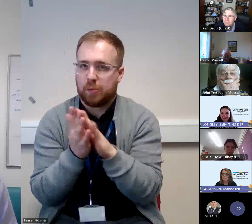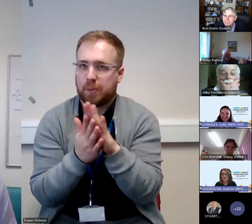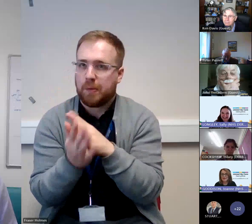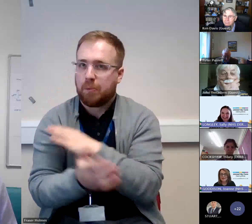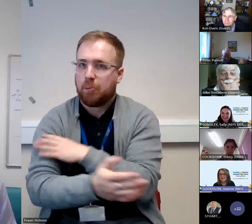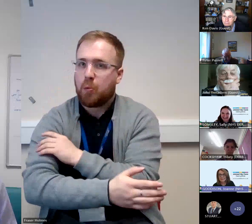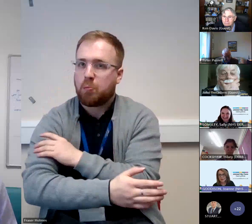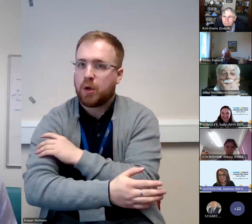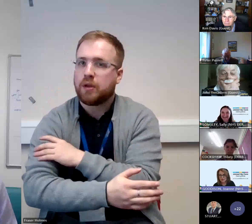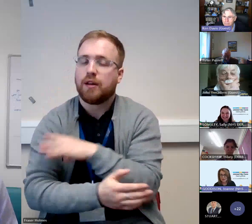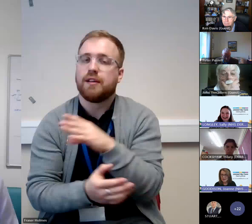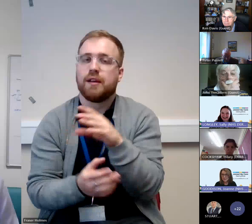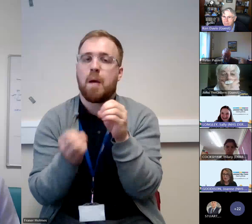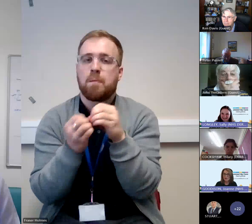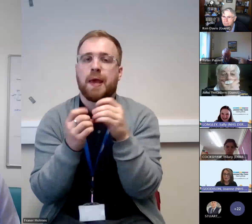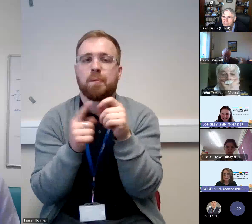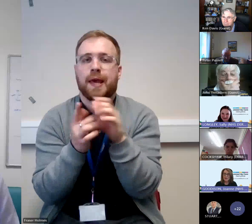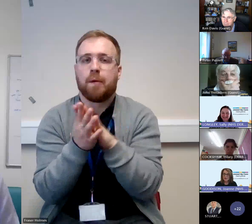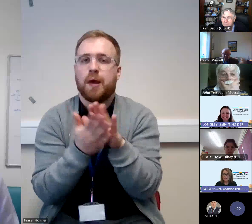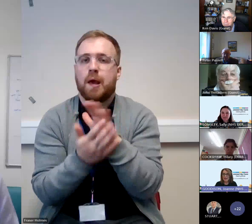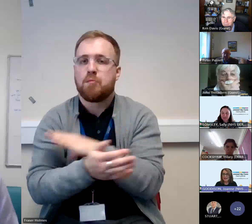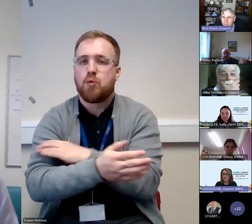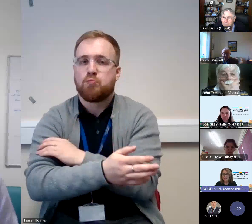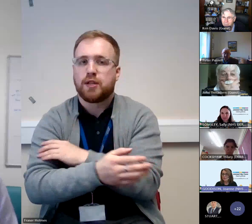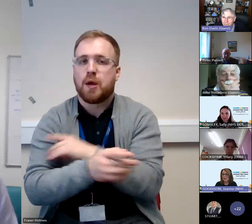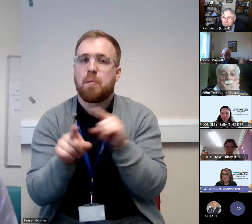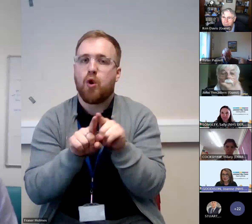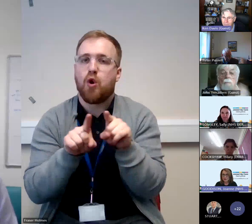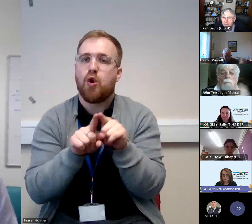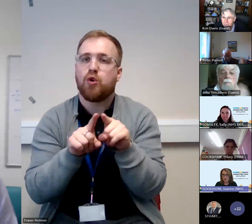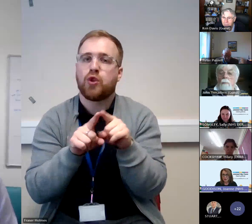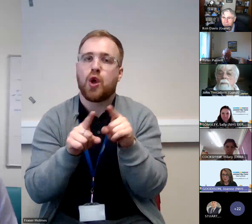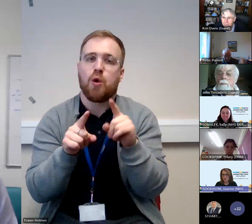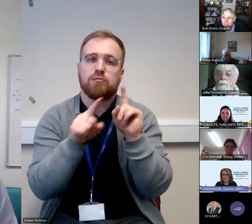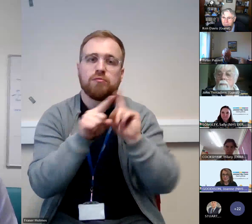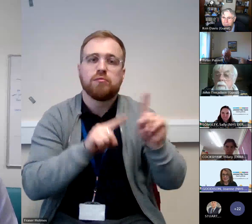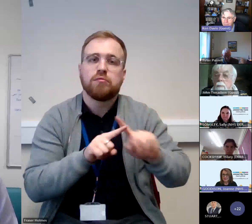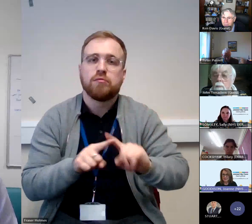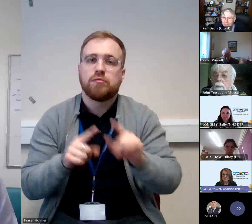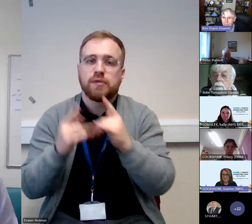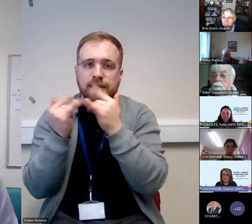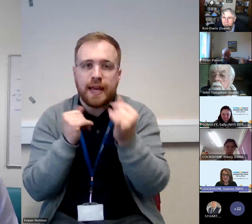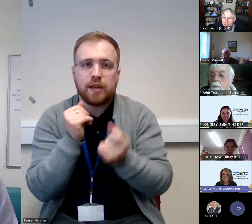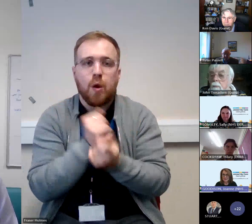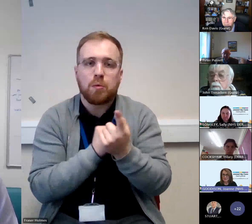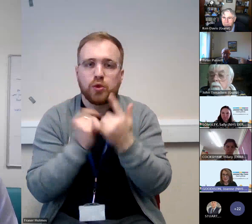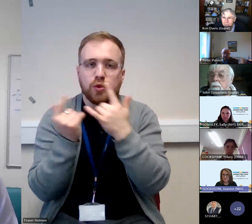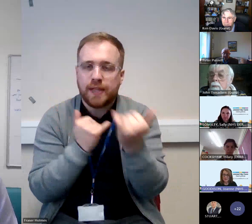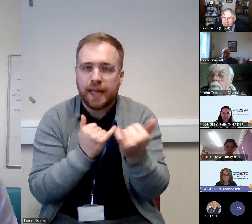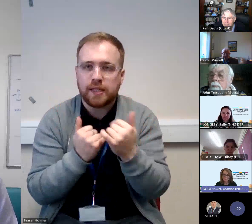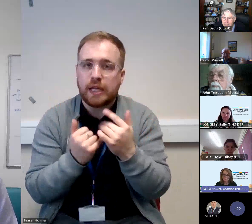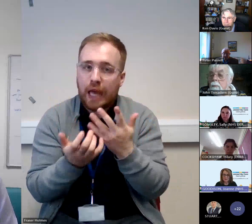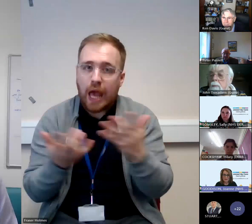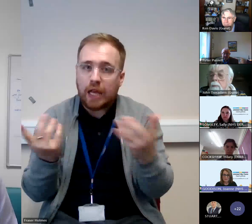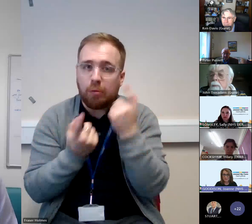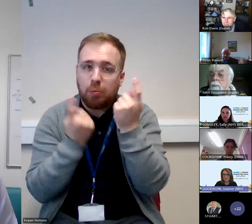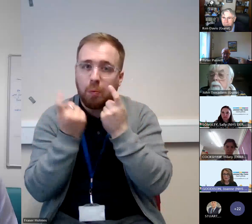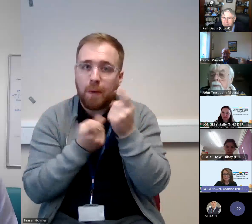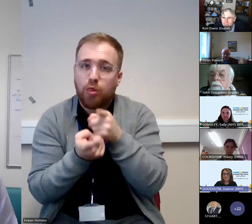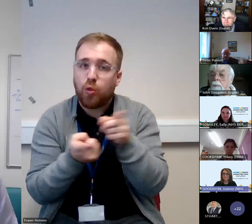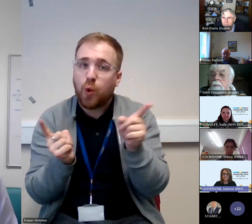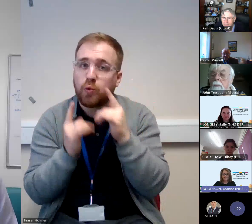Yeah, sorry about that. Yes, Sally, blood pressure, yeah, but also no. sort of atrial fibrillation. You know, opportunistic testing. Is there any consideration